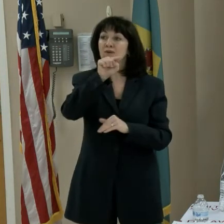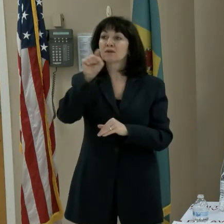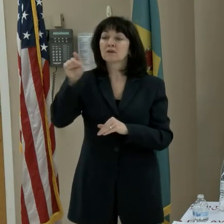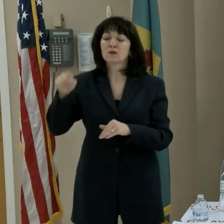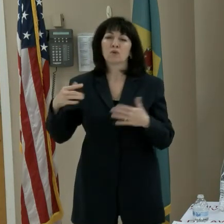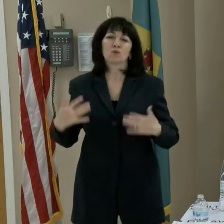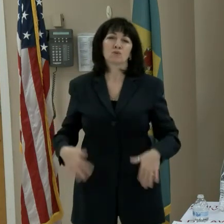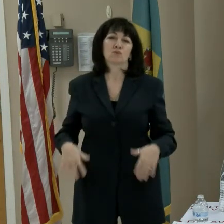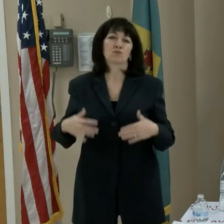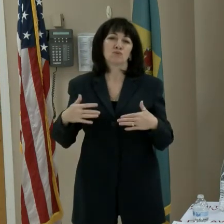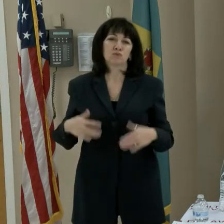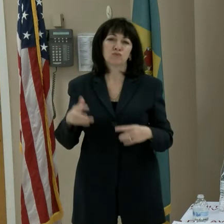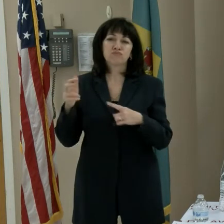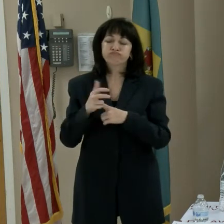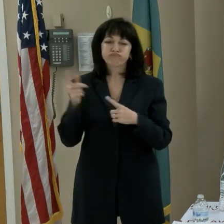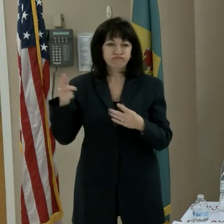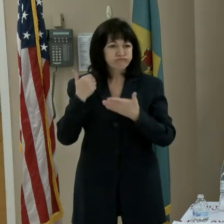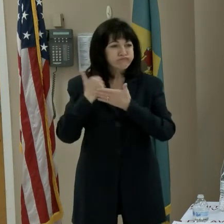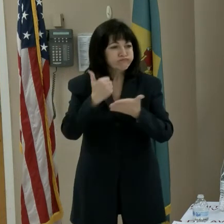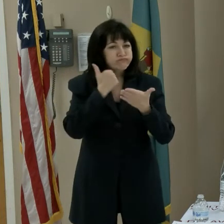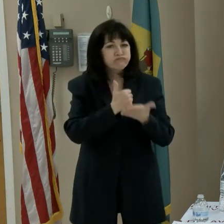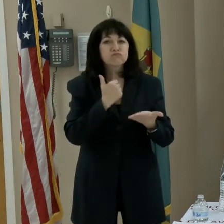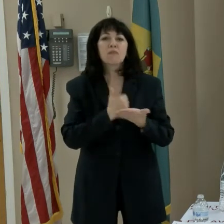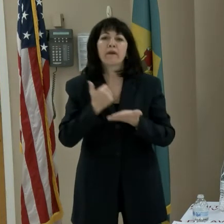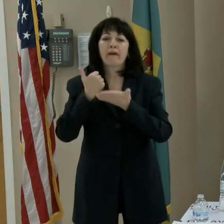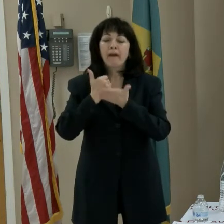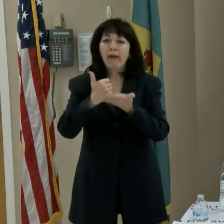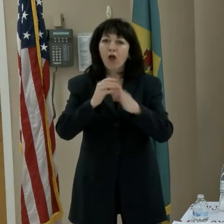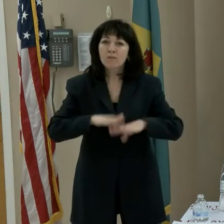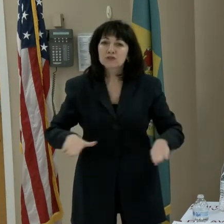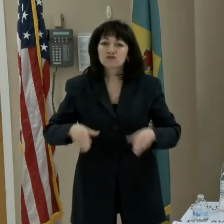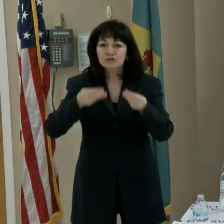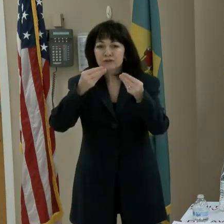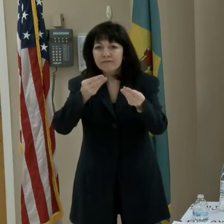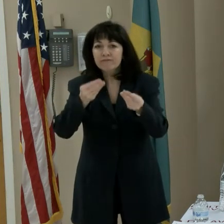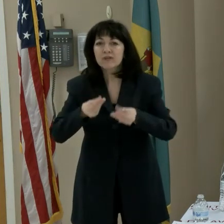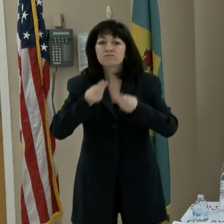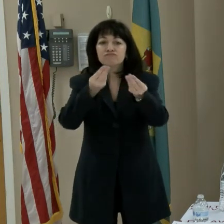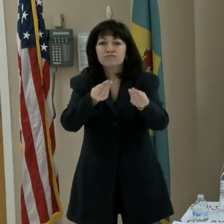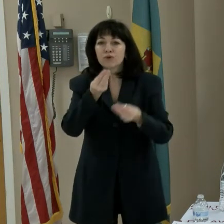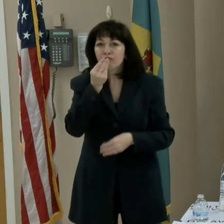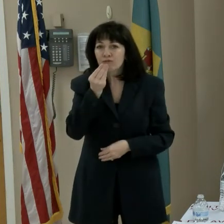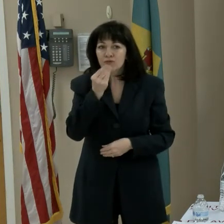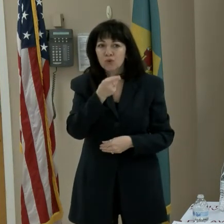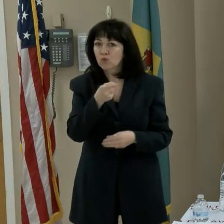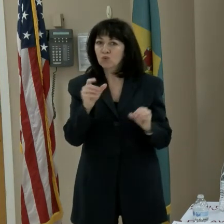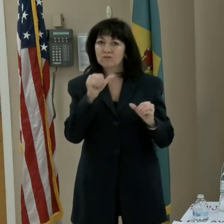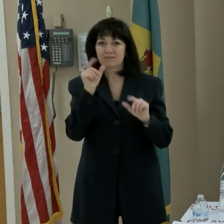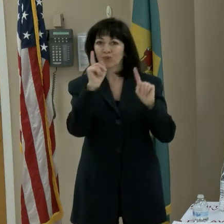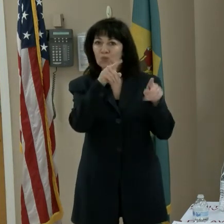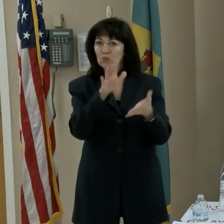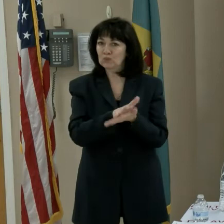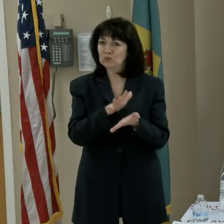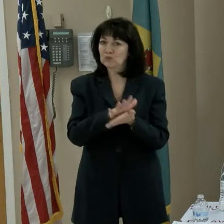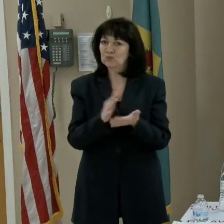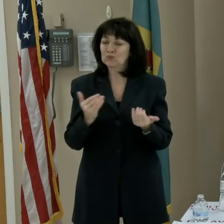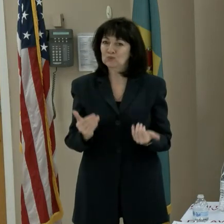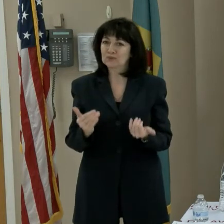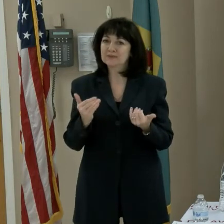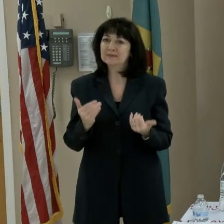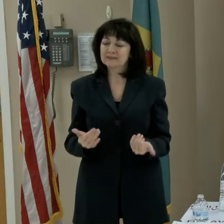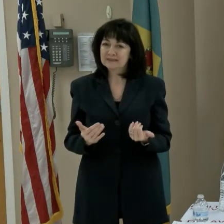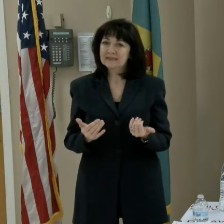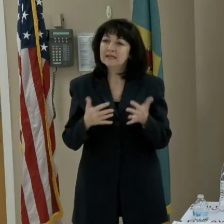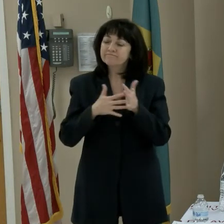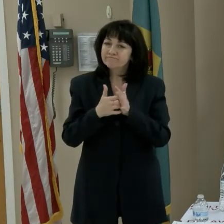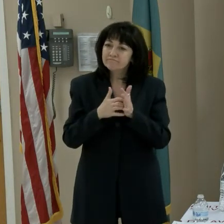about how to make sure that our kids are being fed when they're not in school and that they have access to educational opportunities virtually. I think we're going